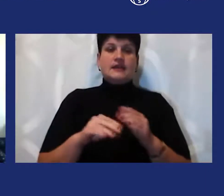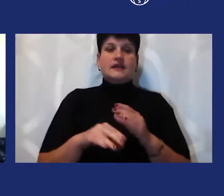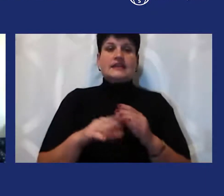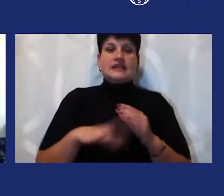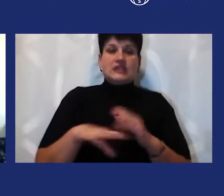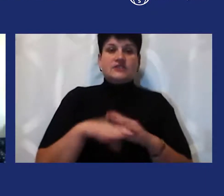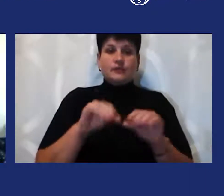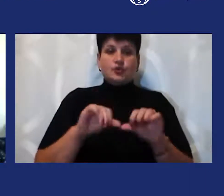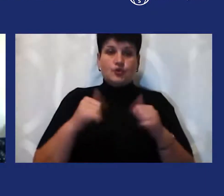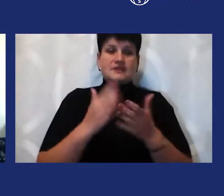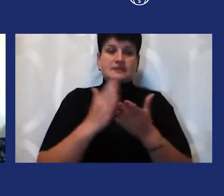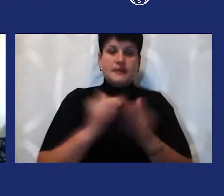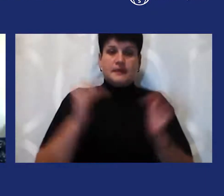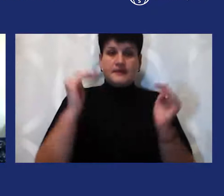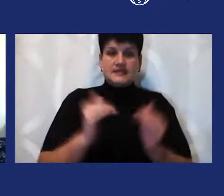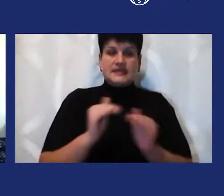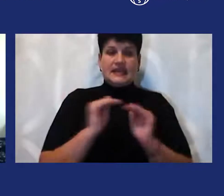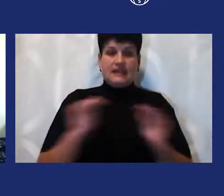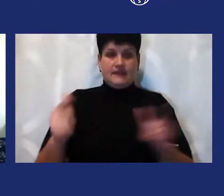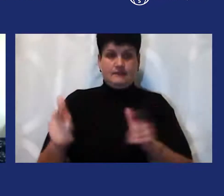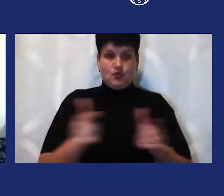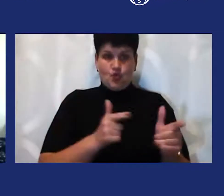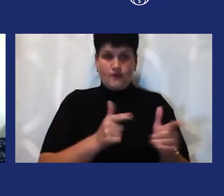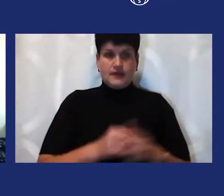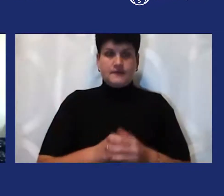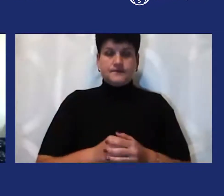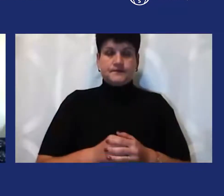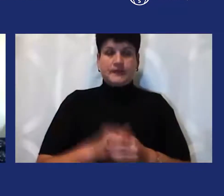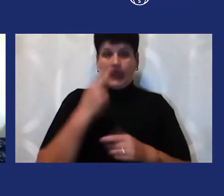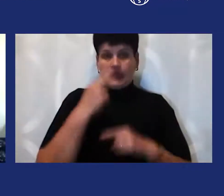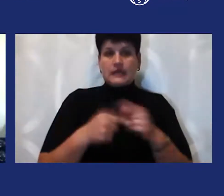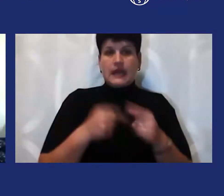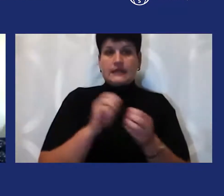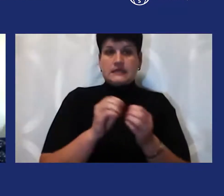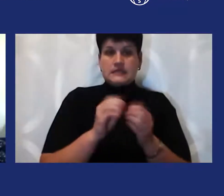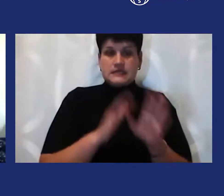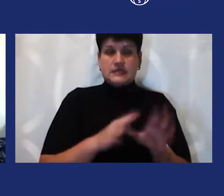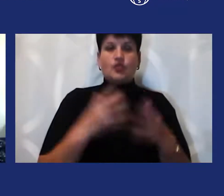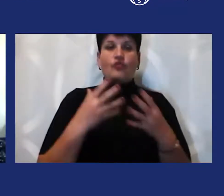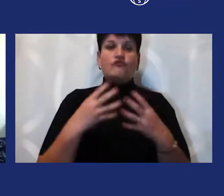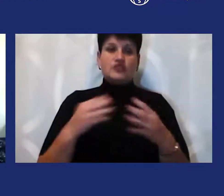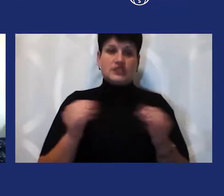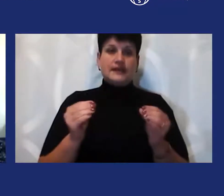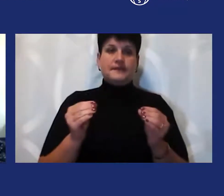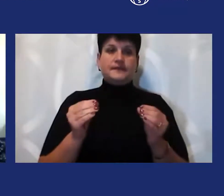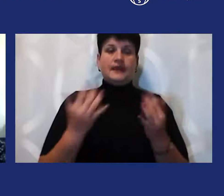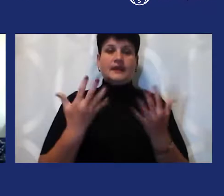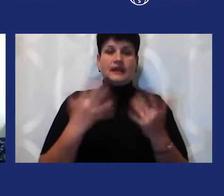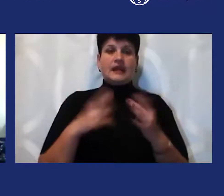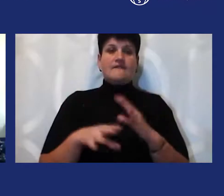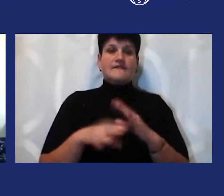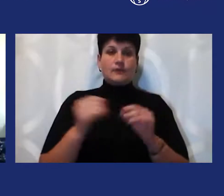that the members of territorial and precinct election commissions were poorly